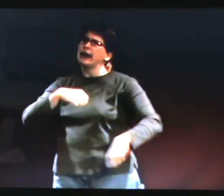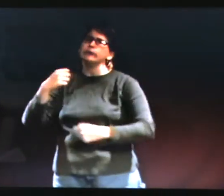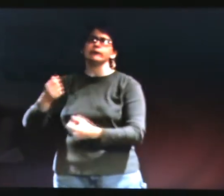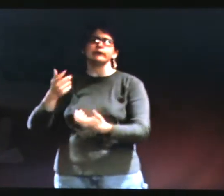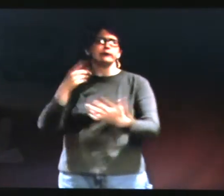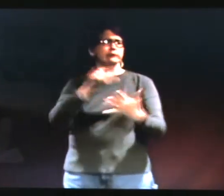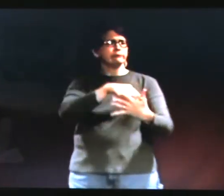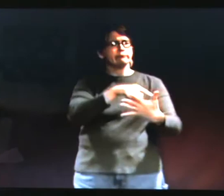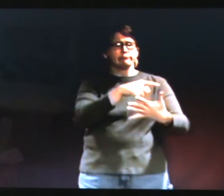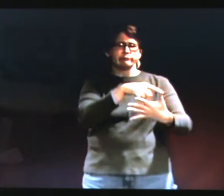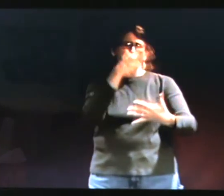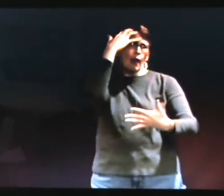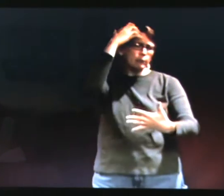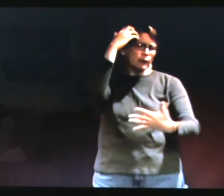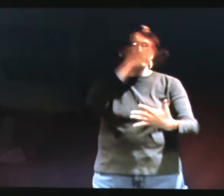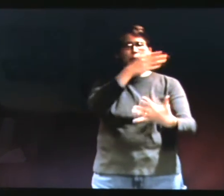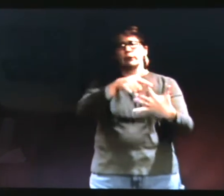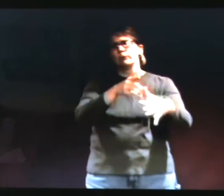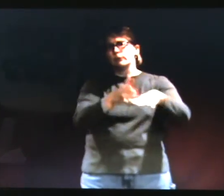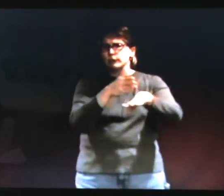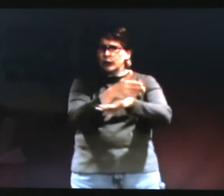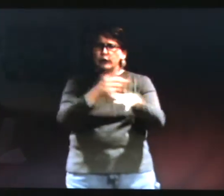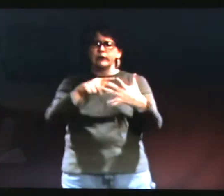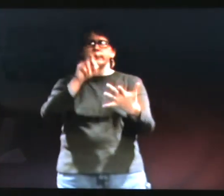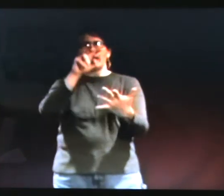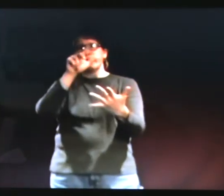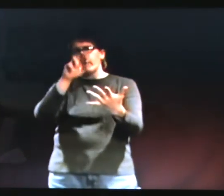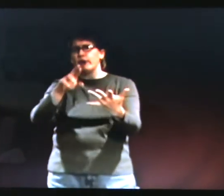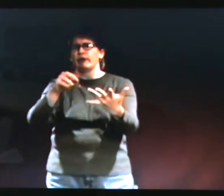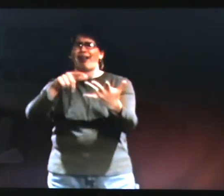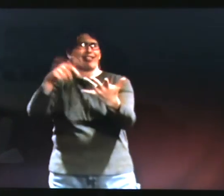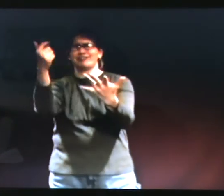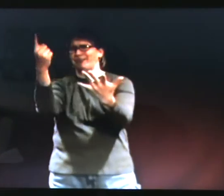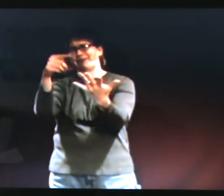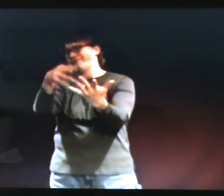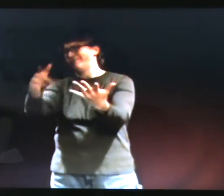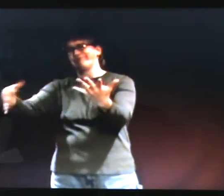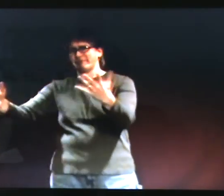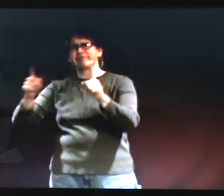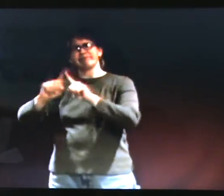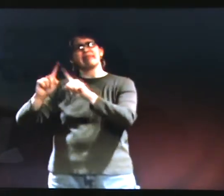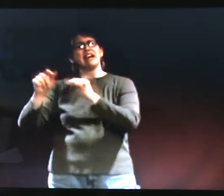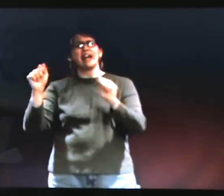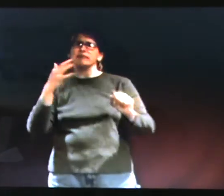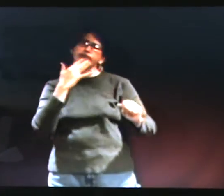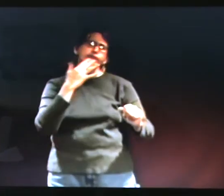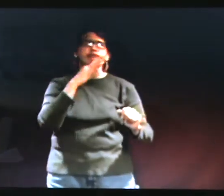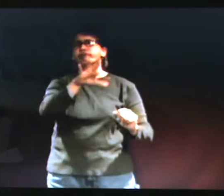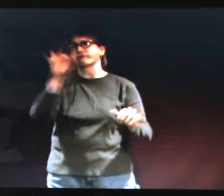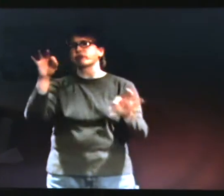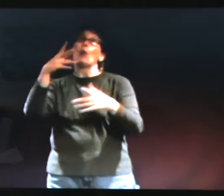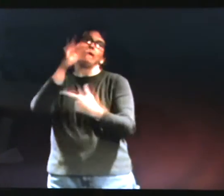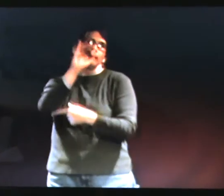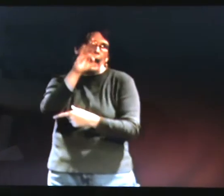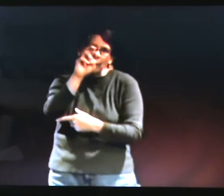different kinds you can pick from. They have aluminum, they have wood, they have other different kinds. You can